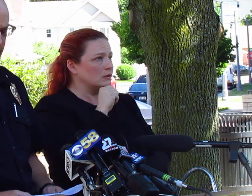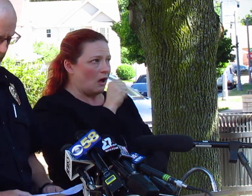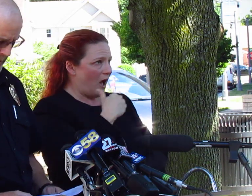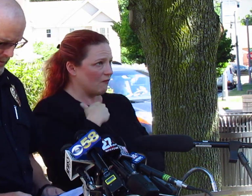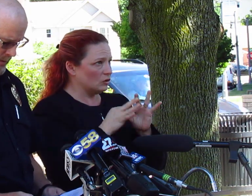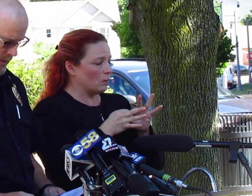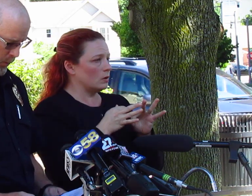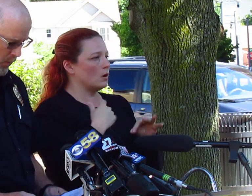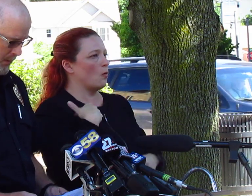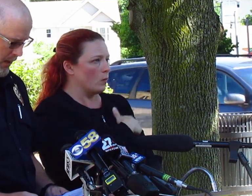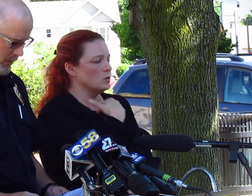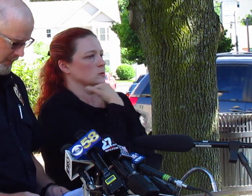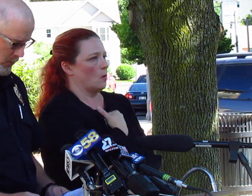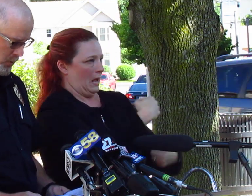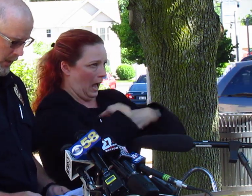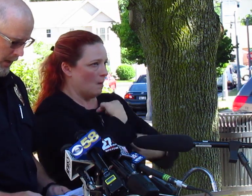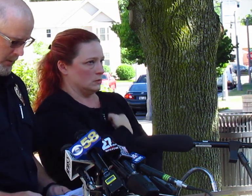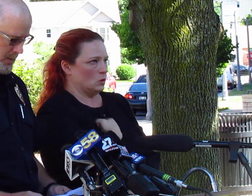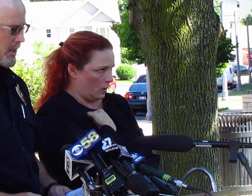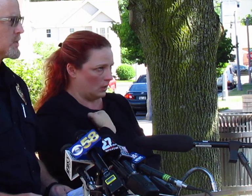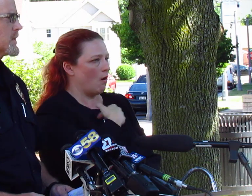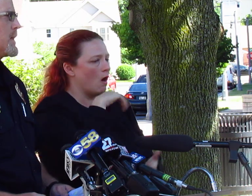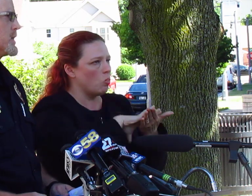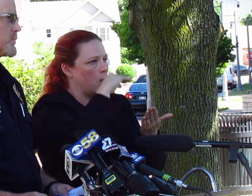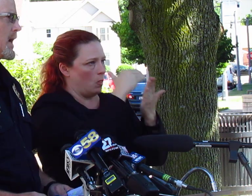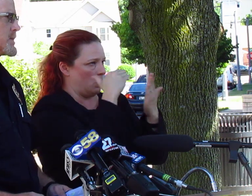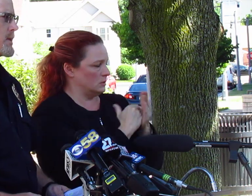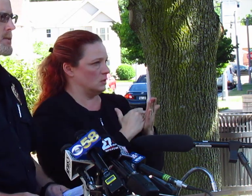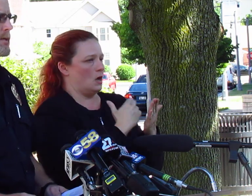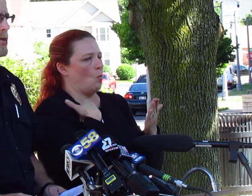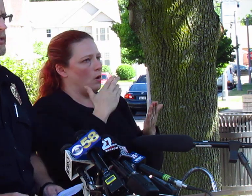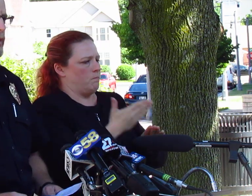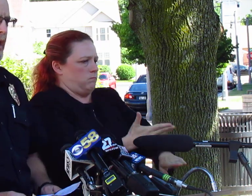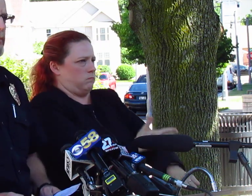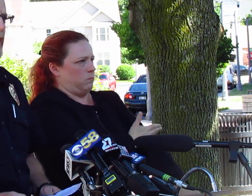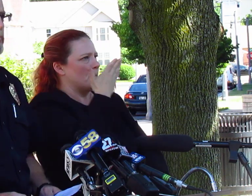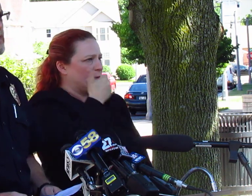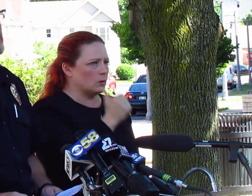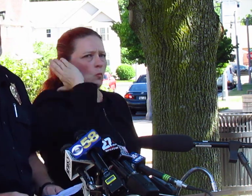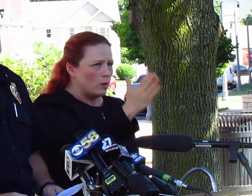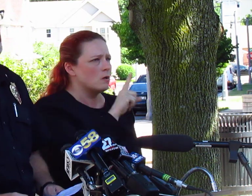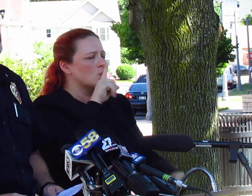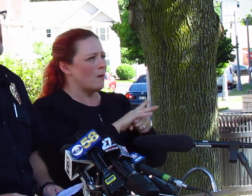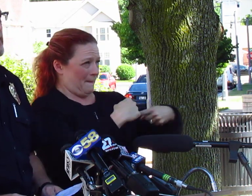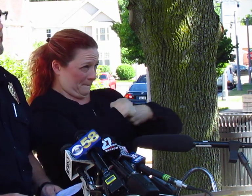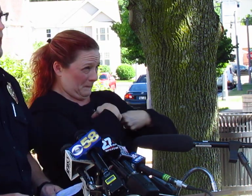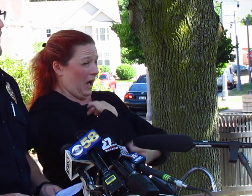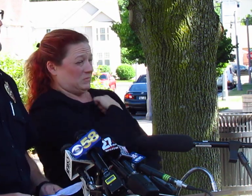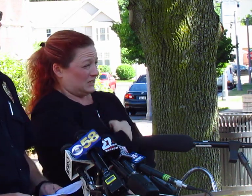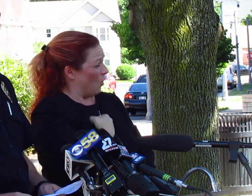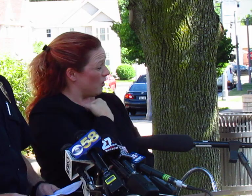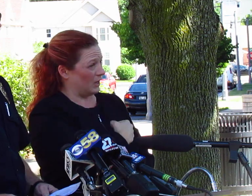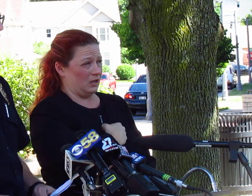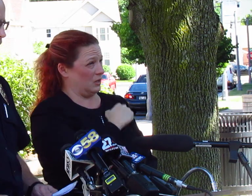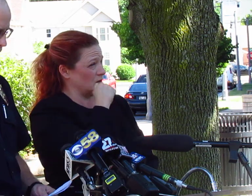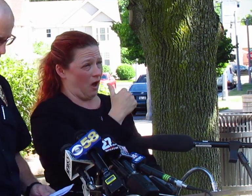from this, and we will get better in the future regarding this subject and this process. So again, my personal apologies for not having